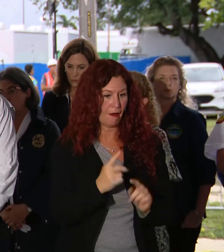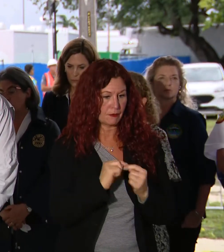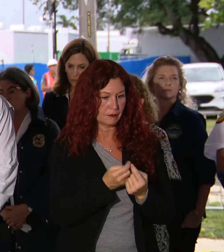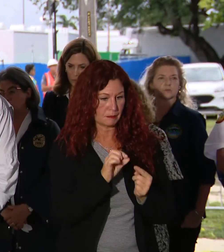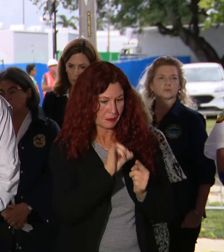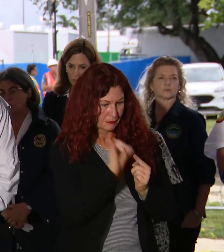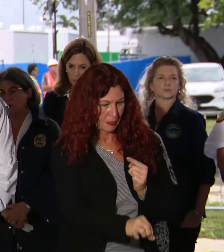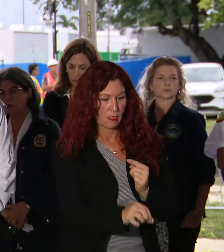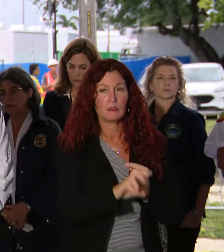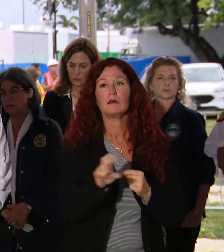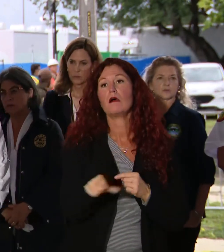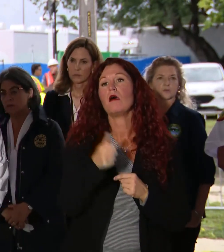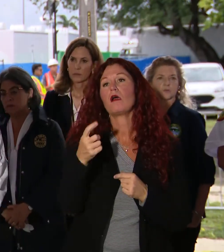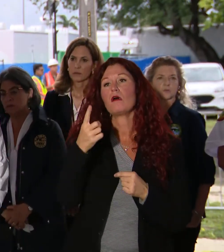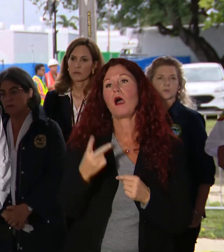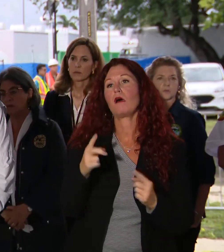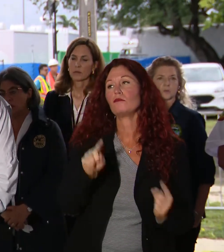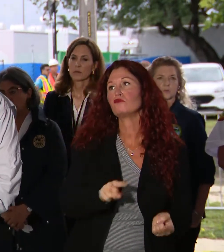federal partners.